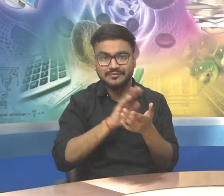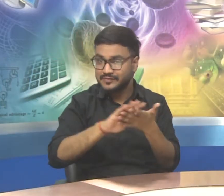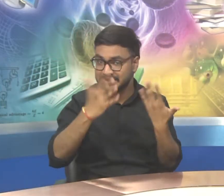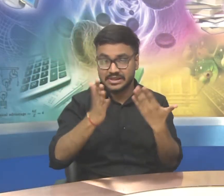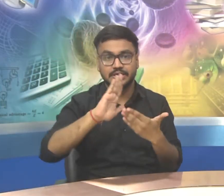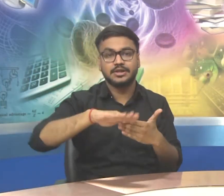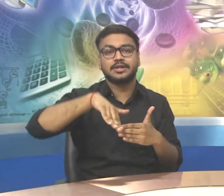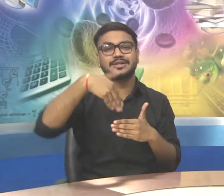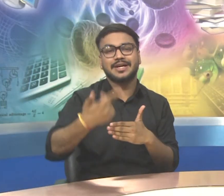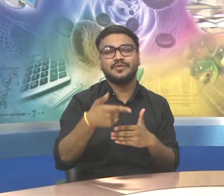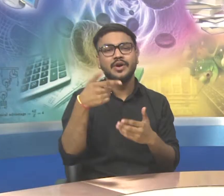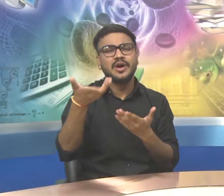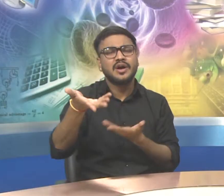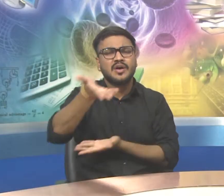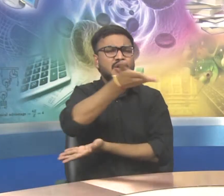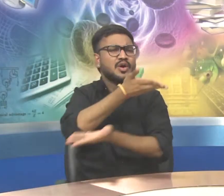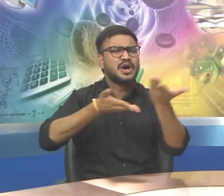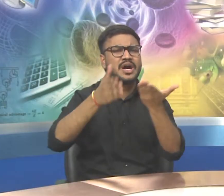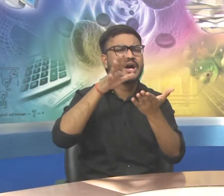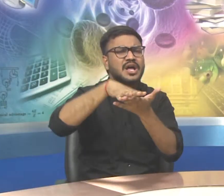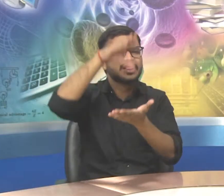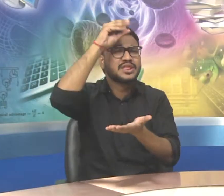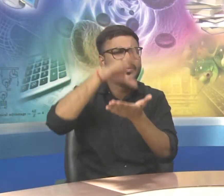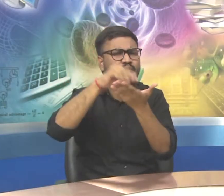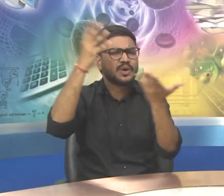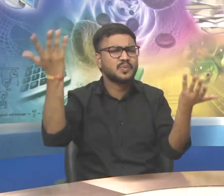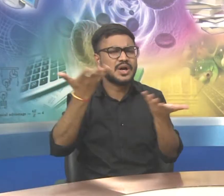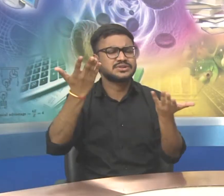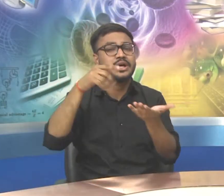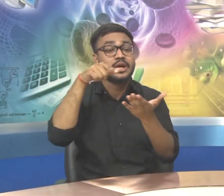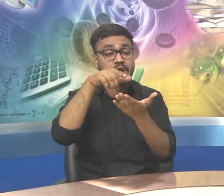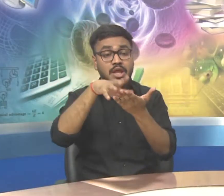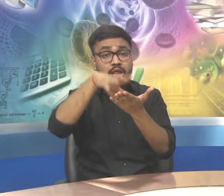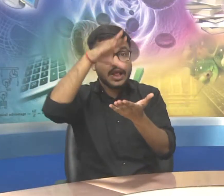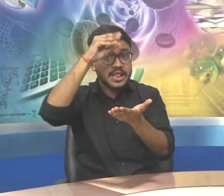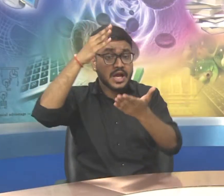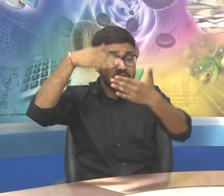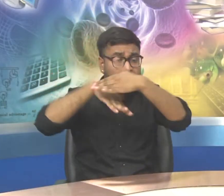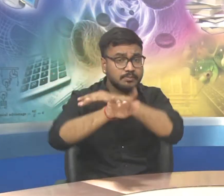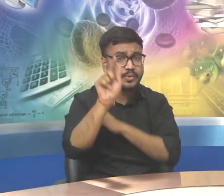and now before moving ahead, let's recall what we learned in part 3.